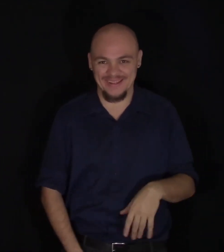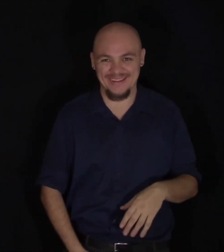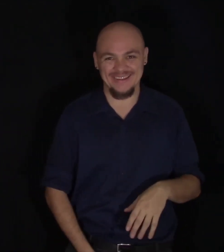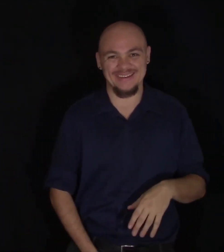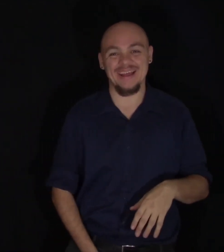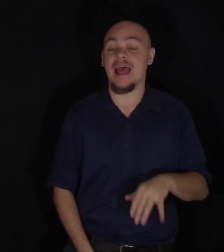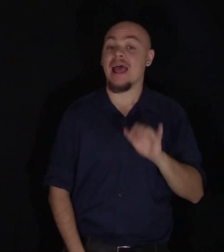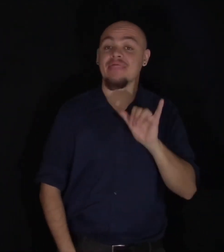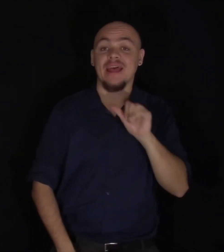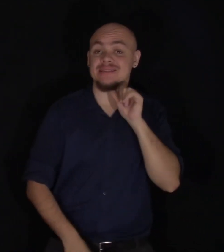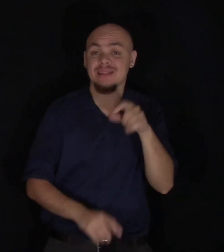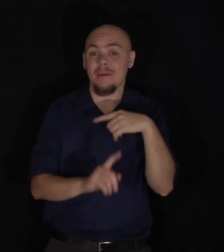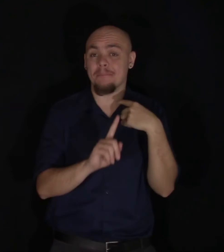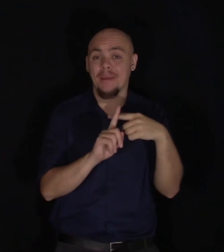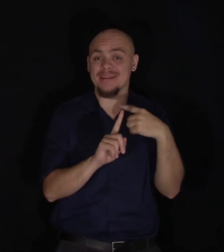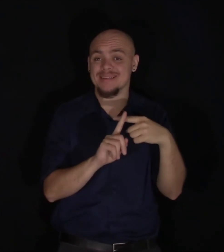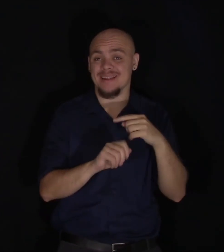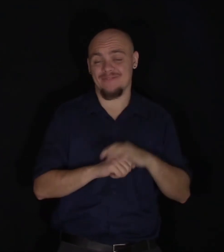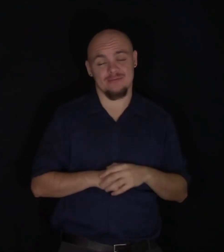That's not positive.